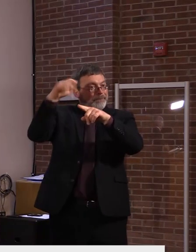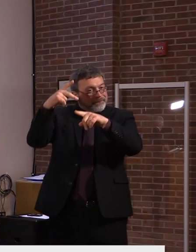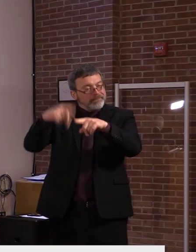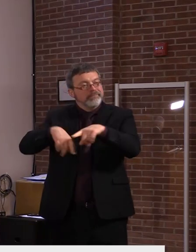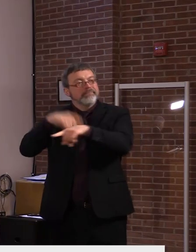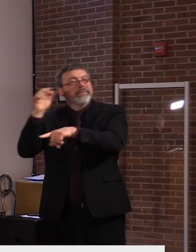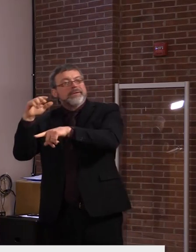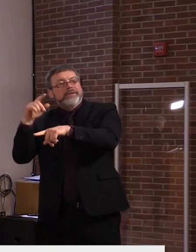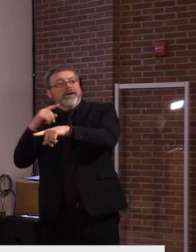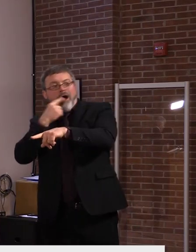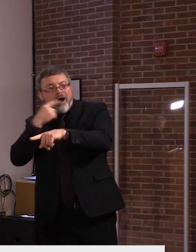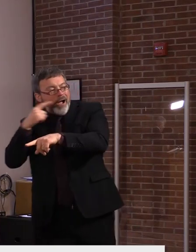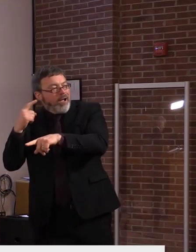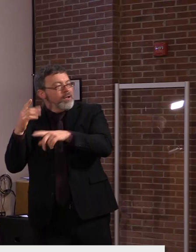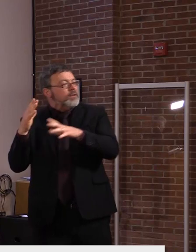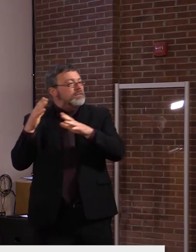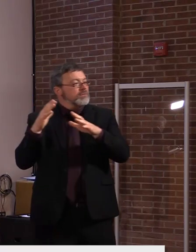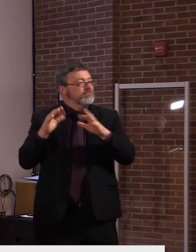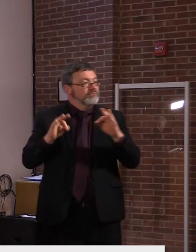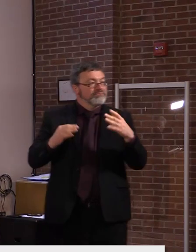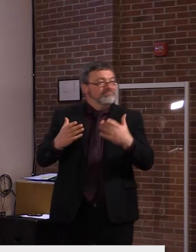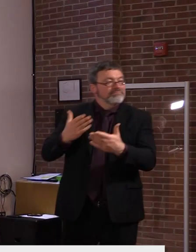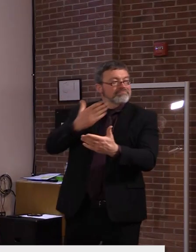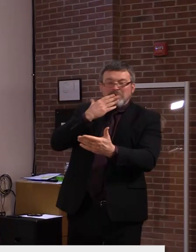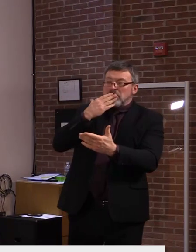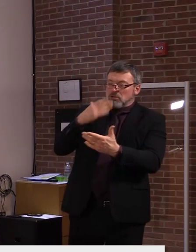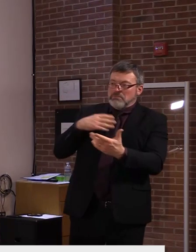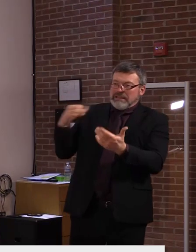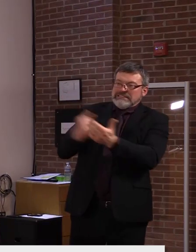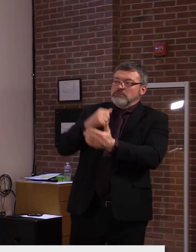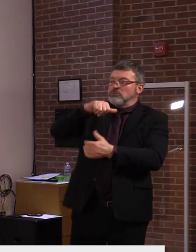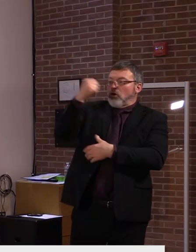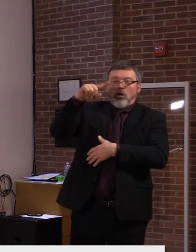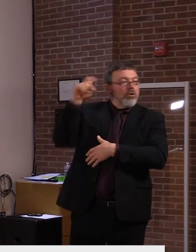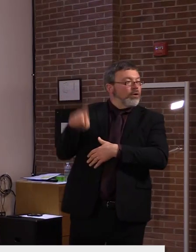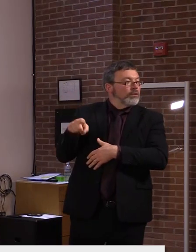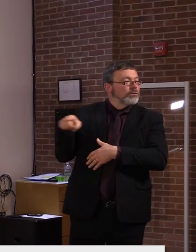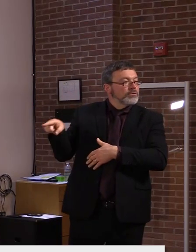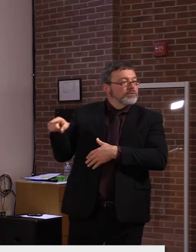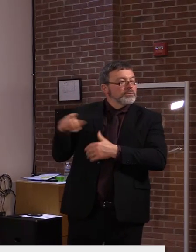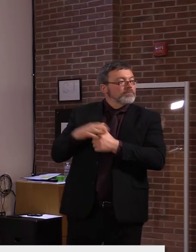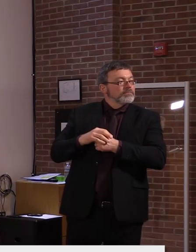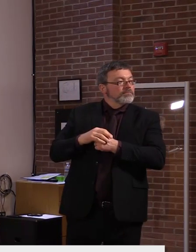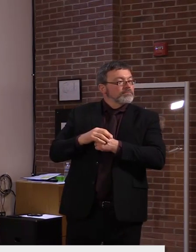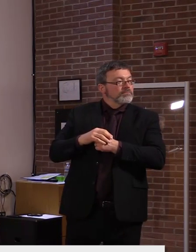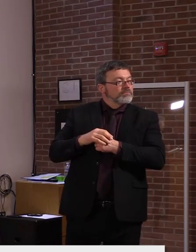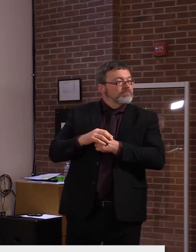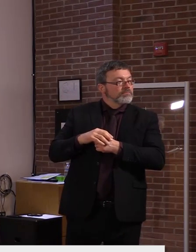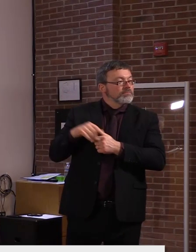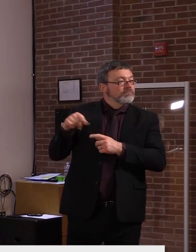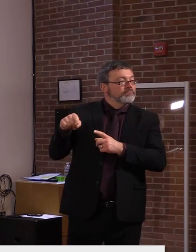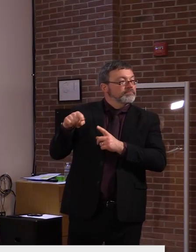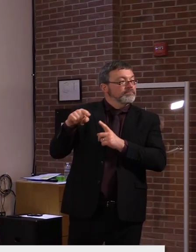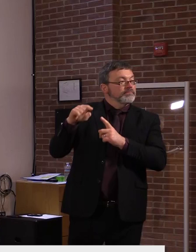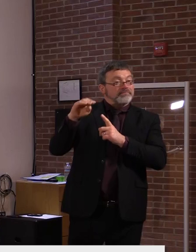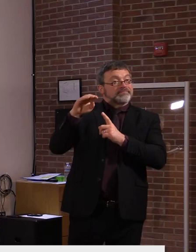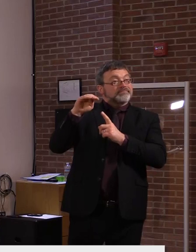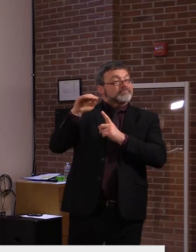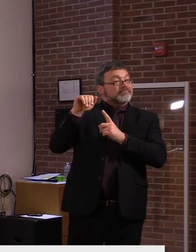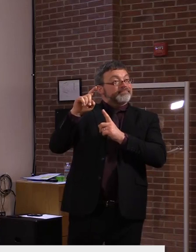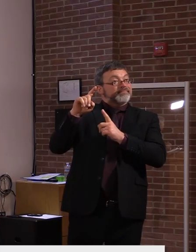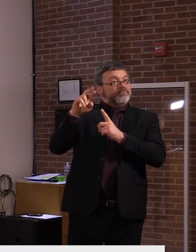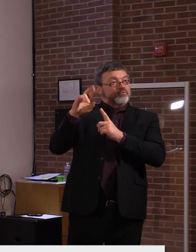Thank you. And while you're at the podium, any progress or updates on a Mad River Valley, Sugar Bush, Warren,